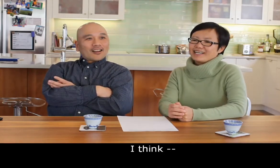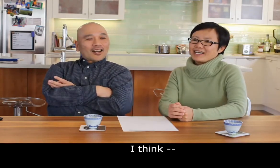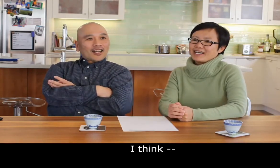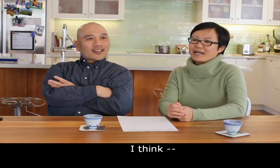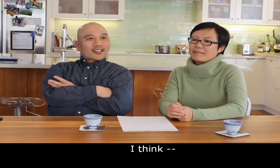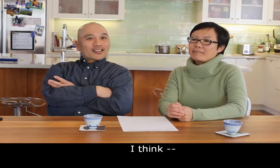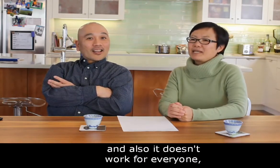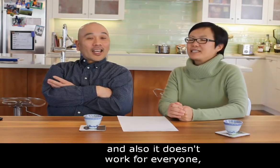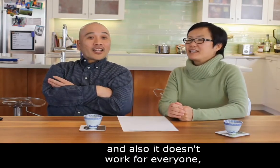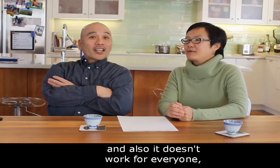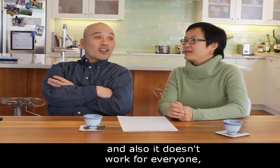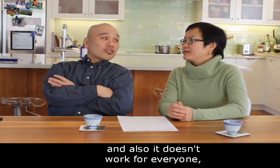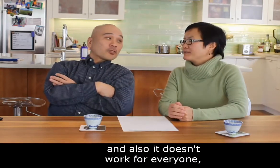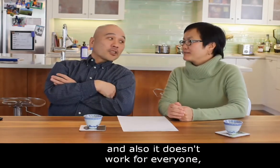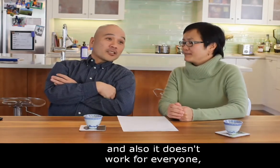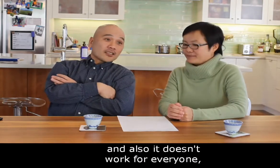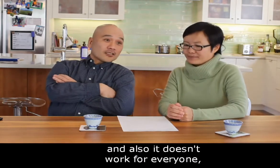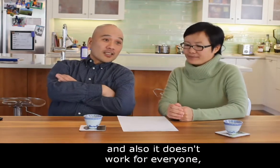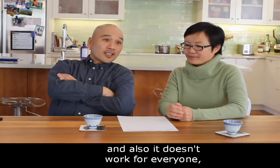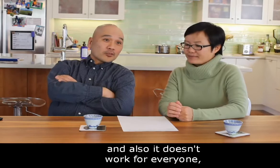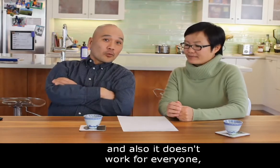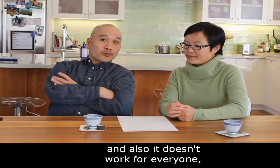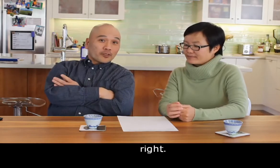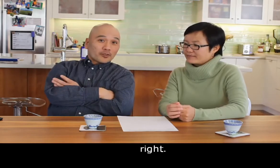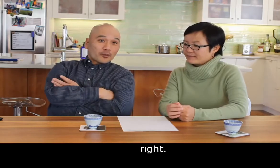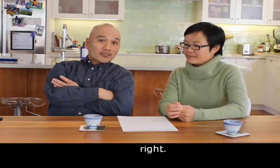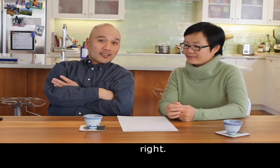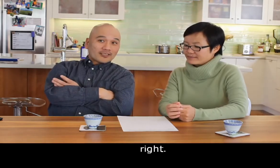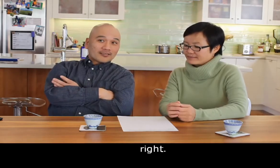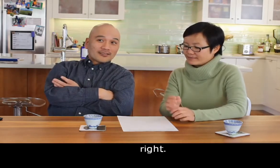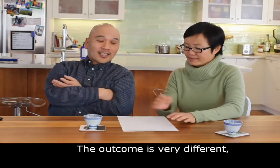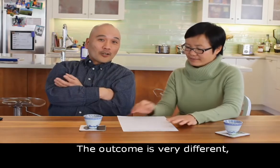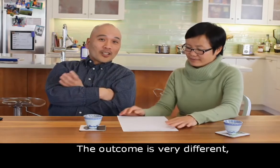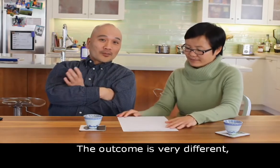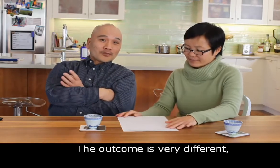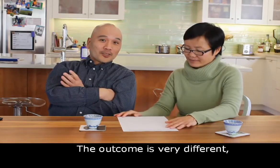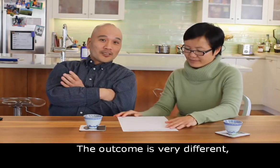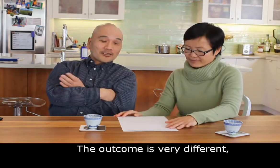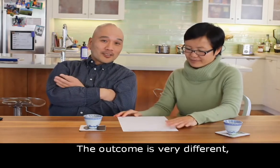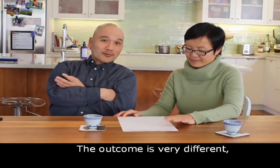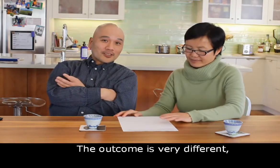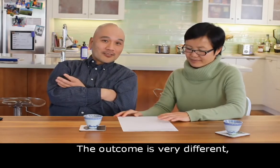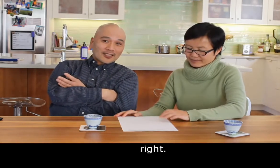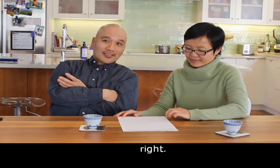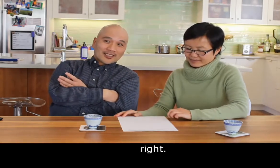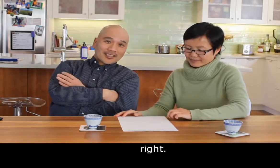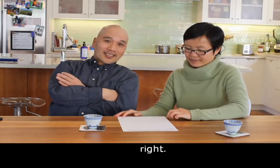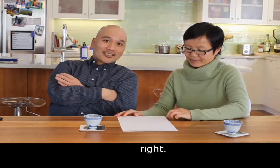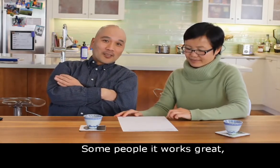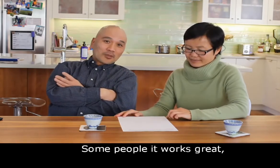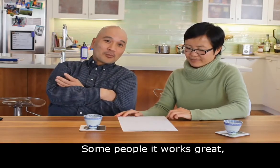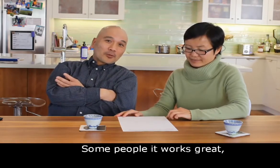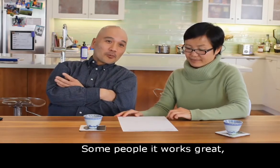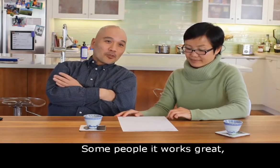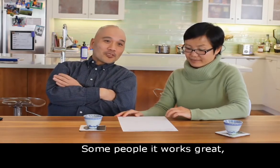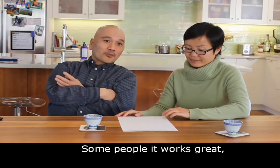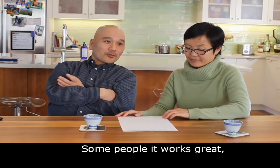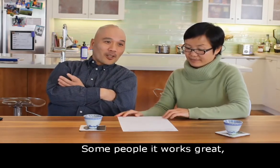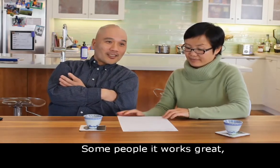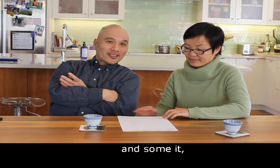I think, and also it doesn't work for everyone, right? The outcome is very different, right? Some people it works great, and